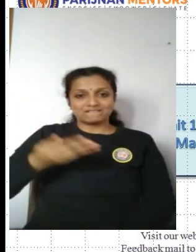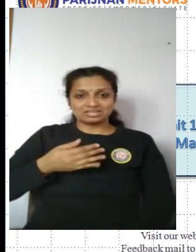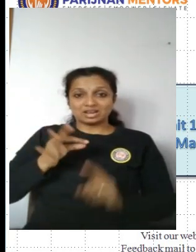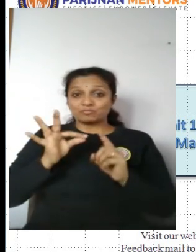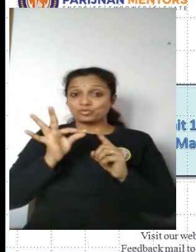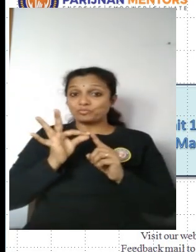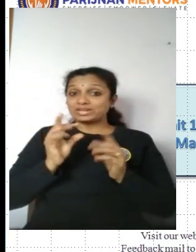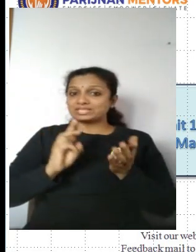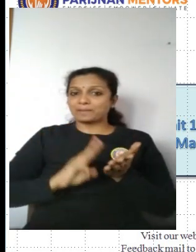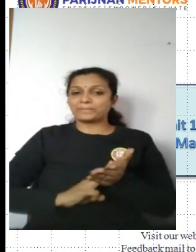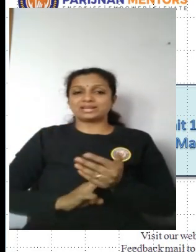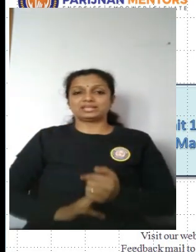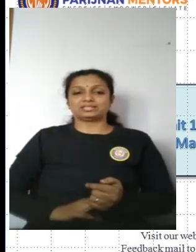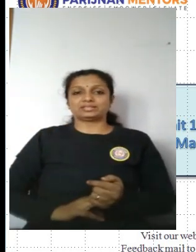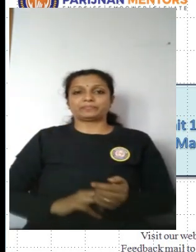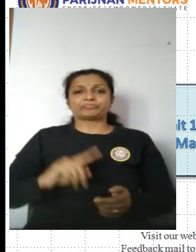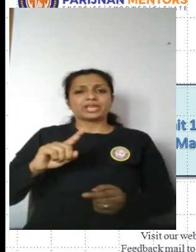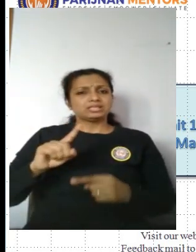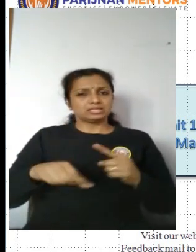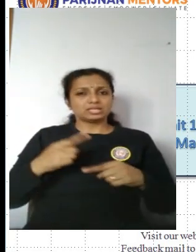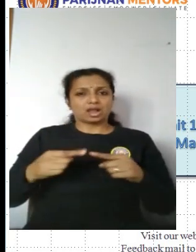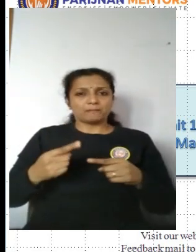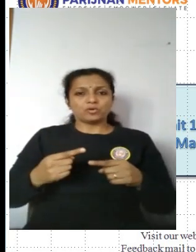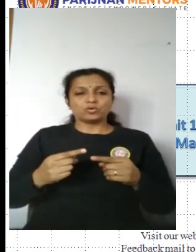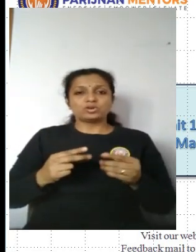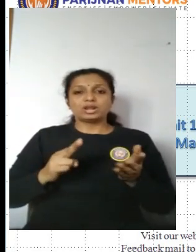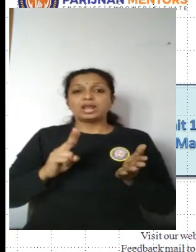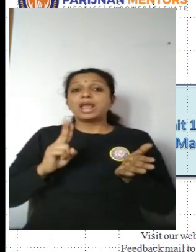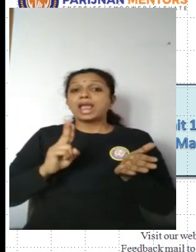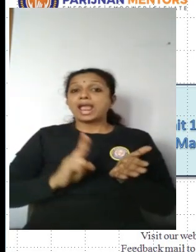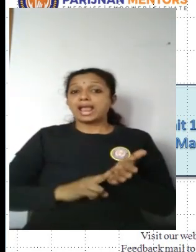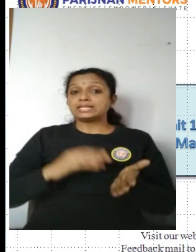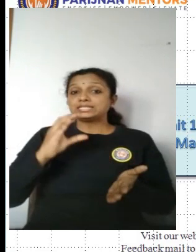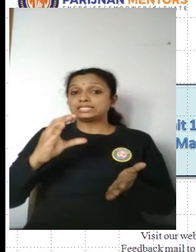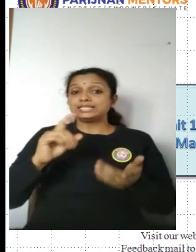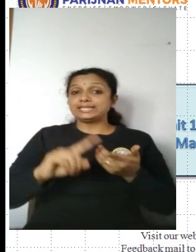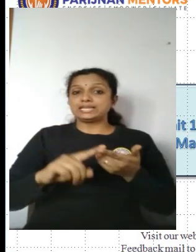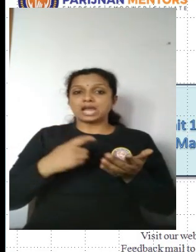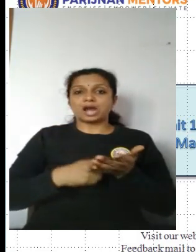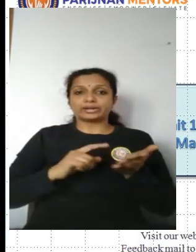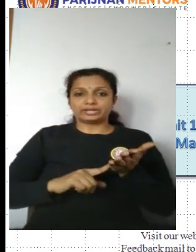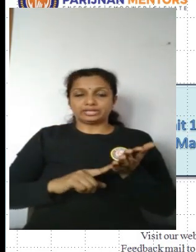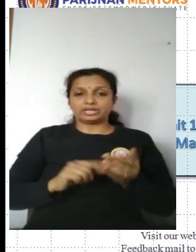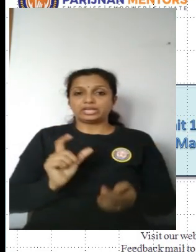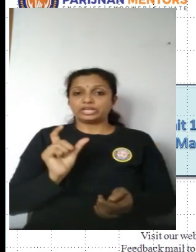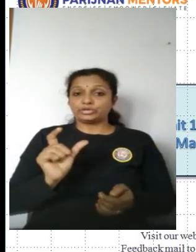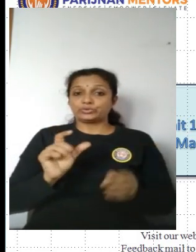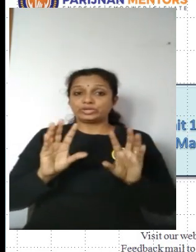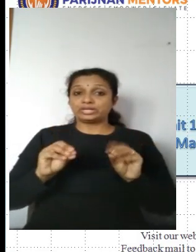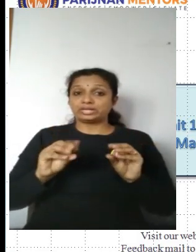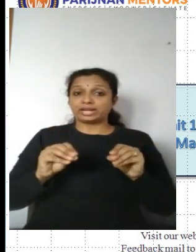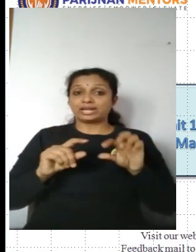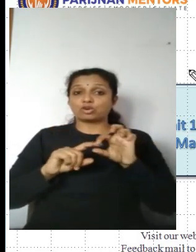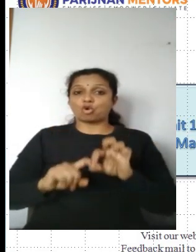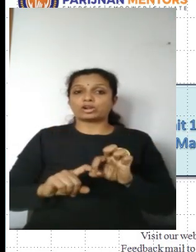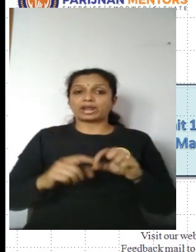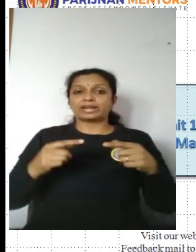10 Quadratic Equations. Total marks 6 marks.